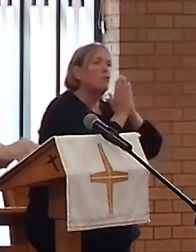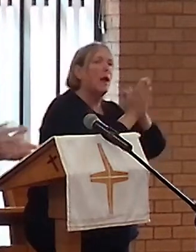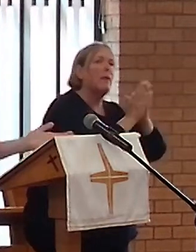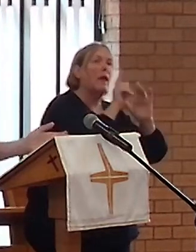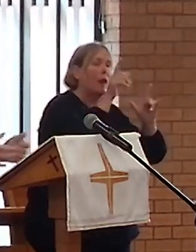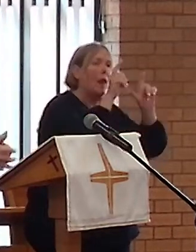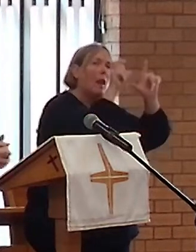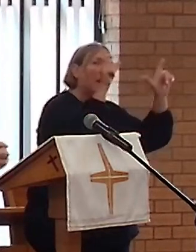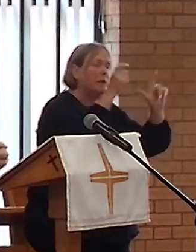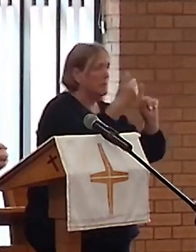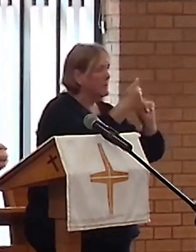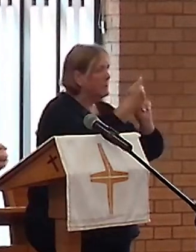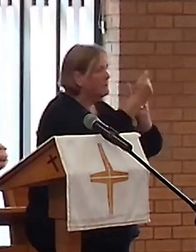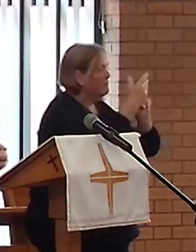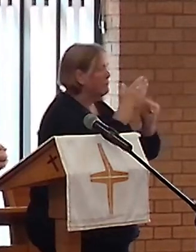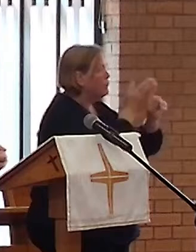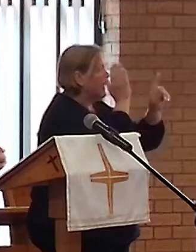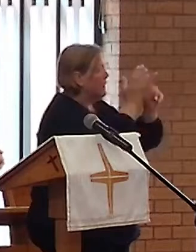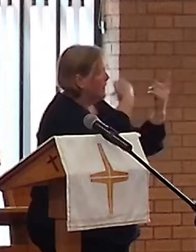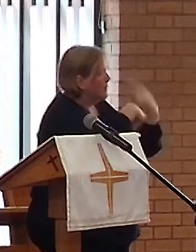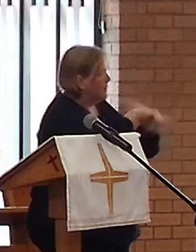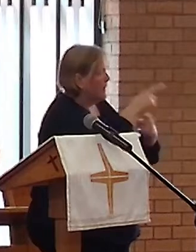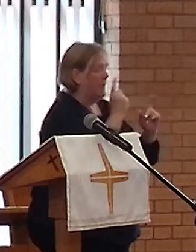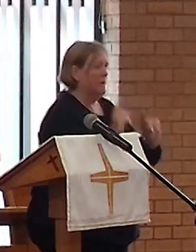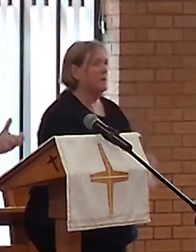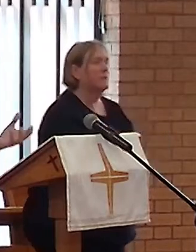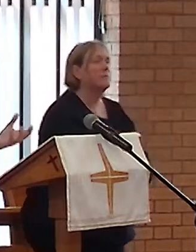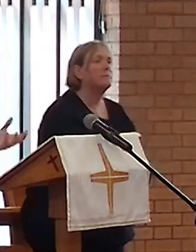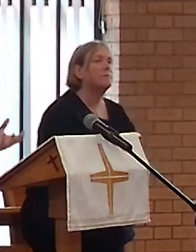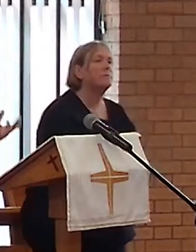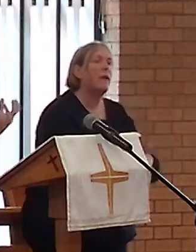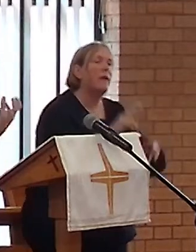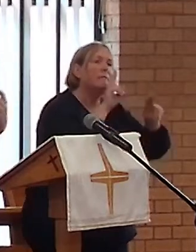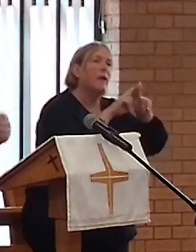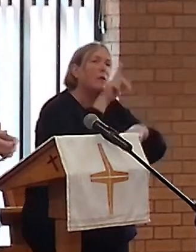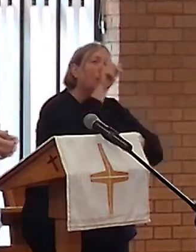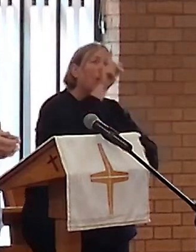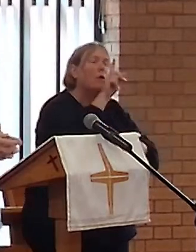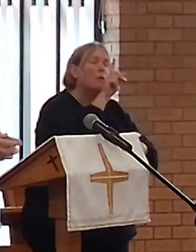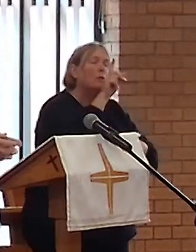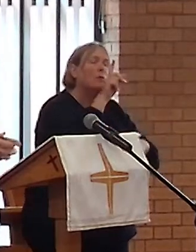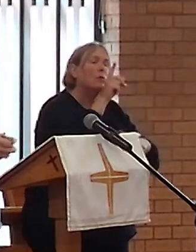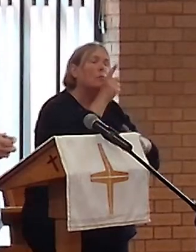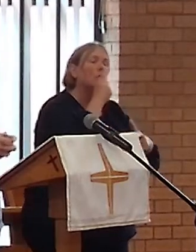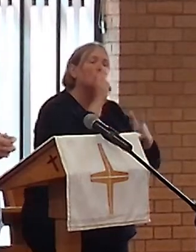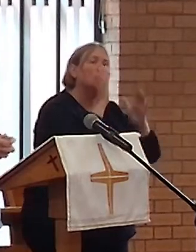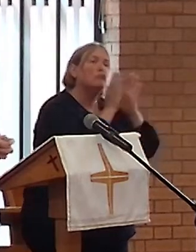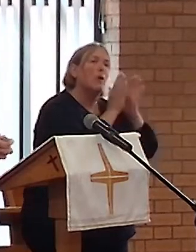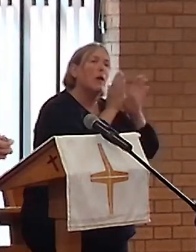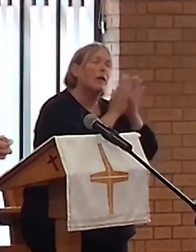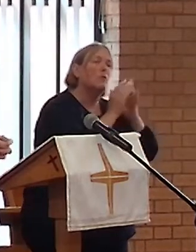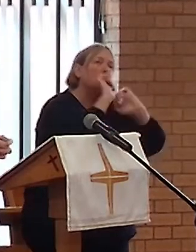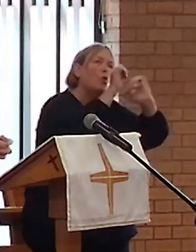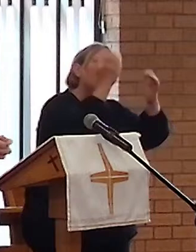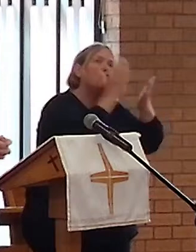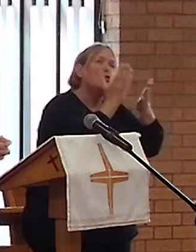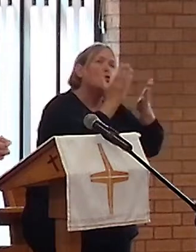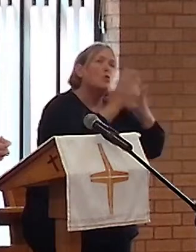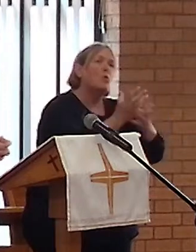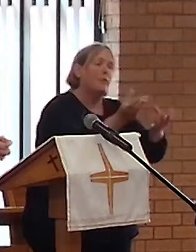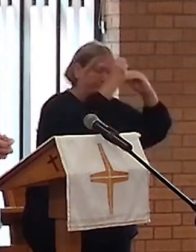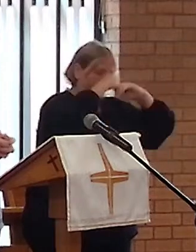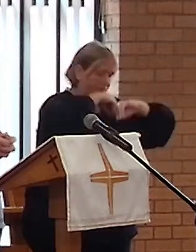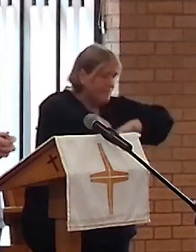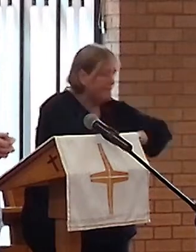Let's pray. Father God, we pray that you would take your truth and plant it deep in us. Shape